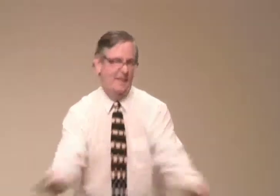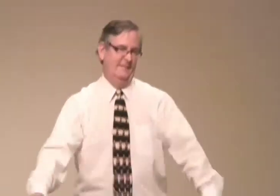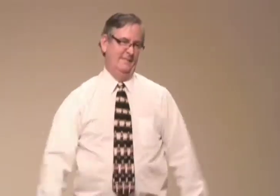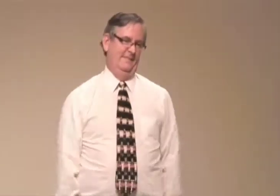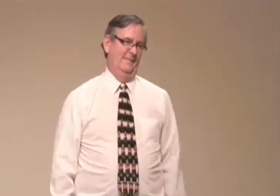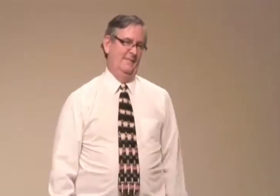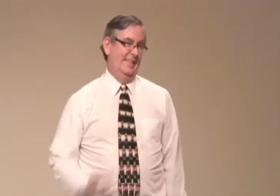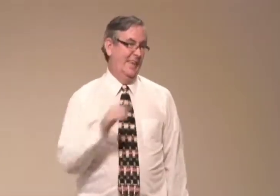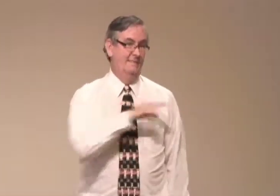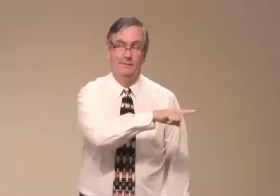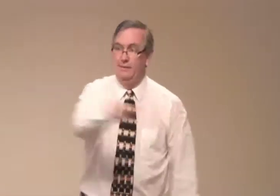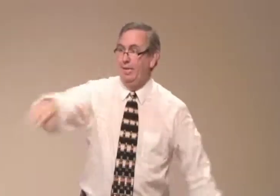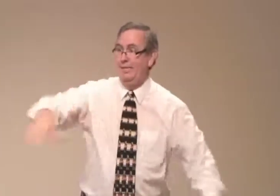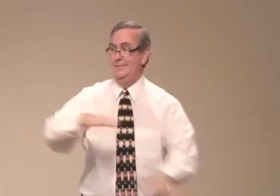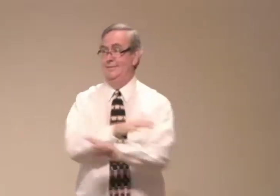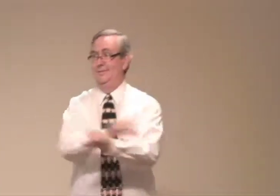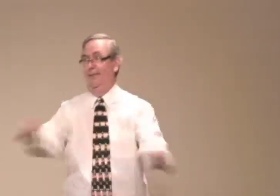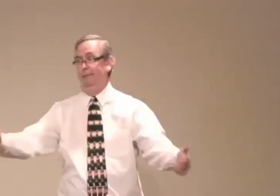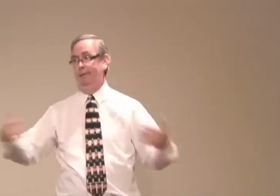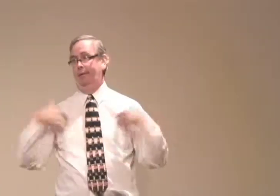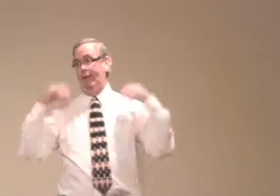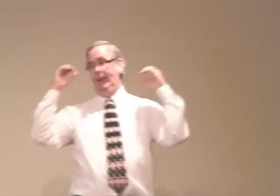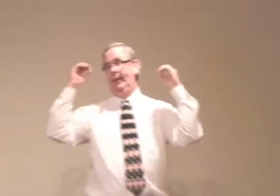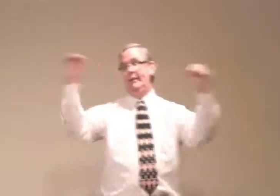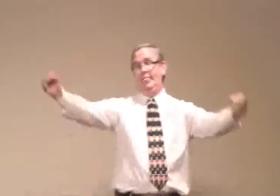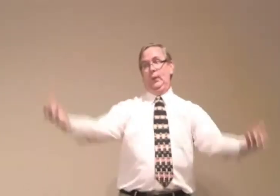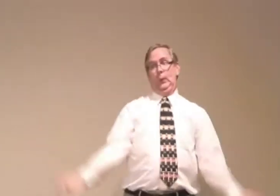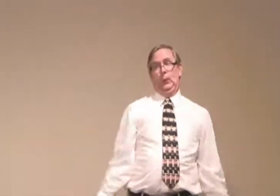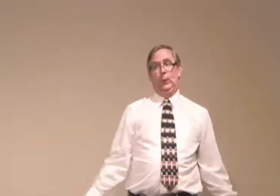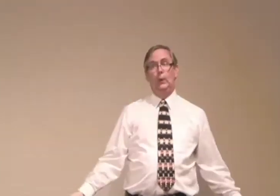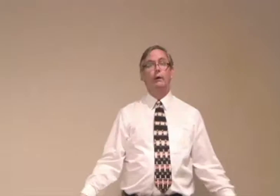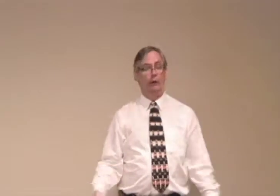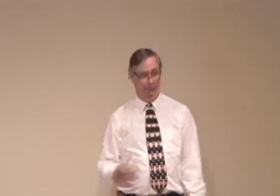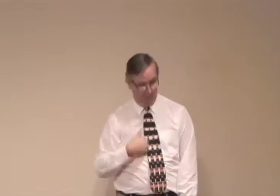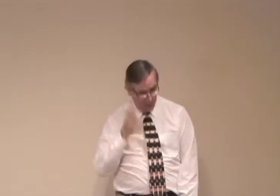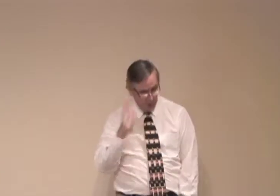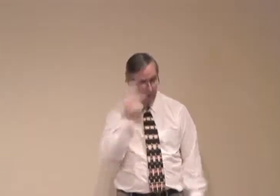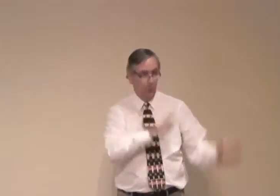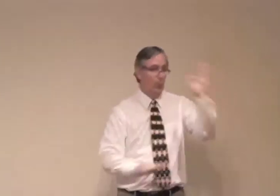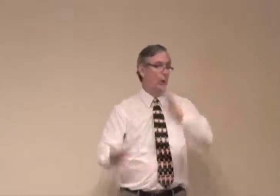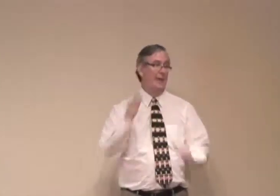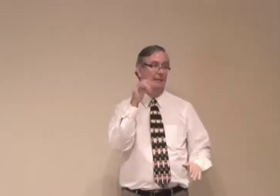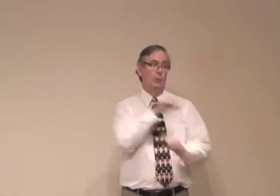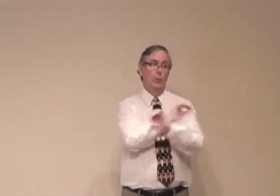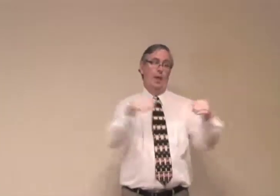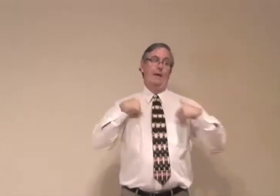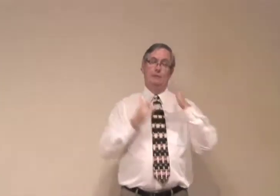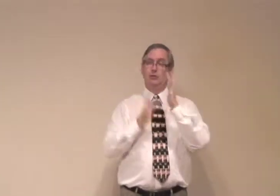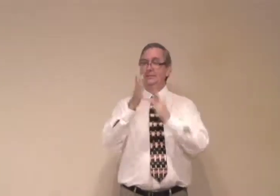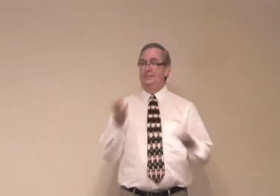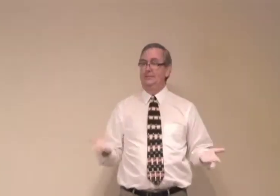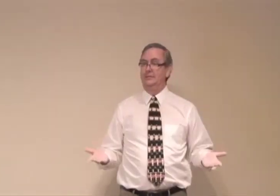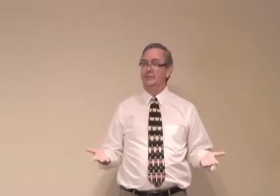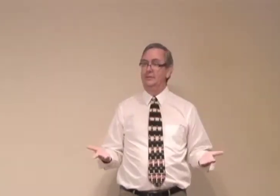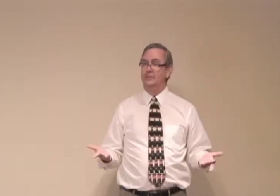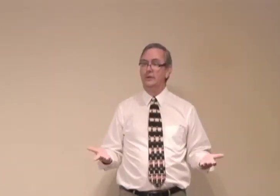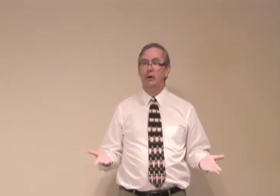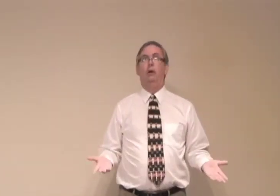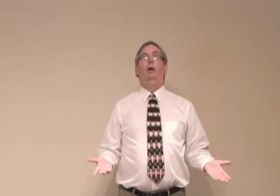Christ if you're saved if you're not saved you've got nothing you should be worried if